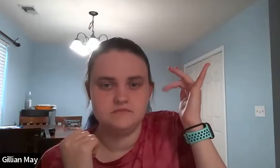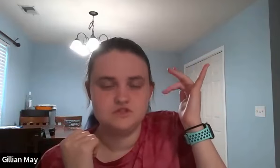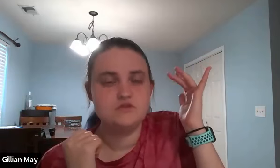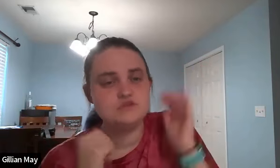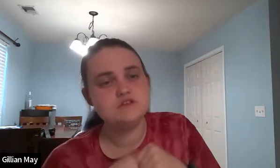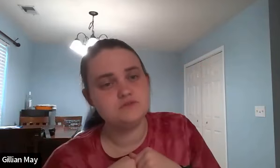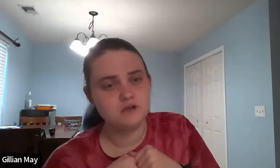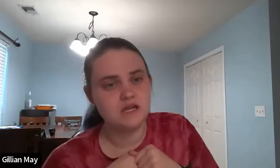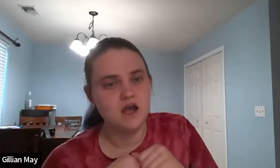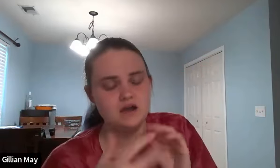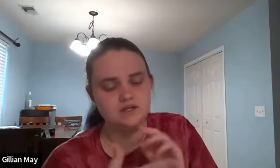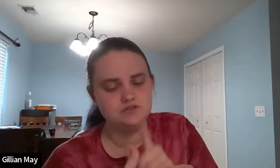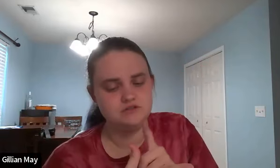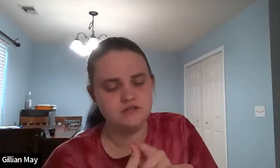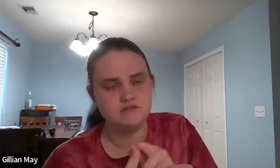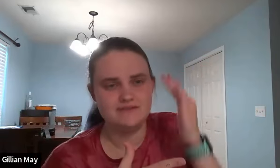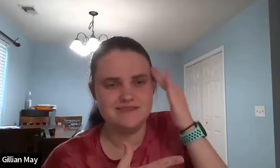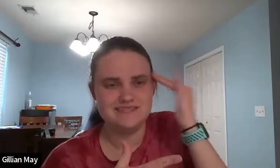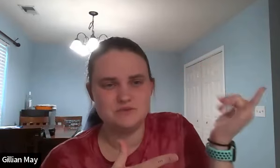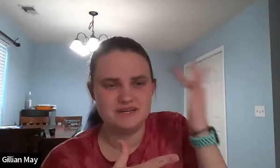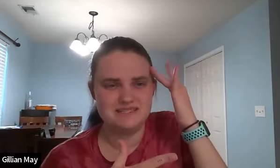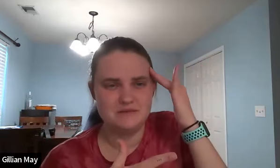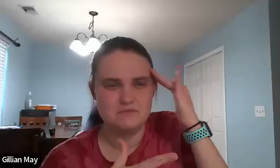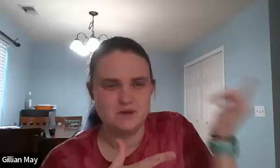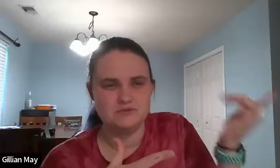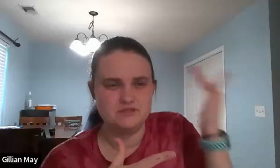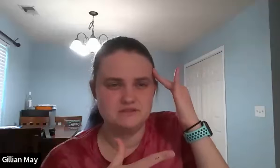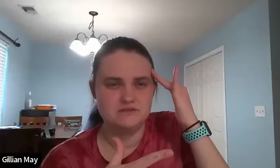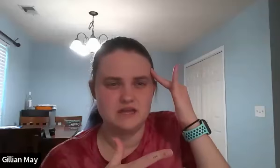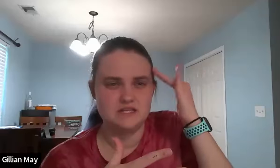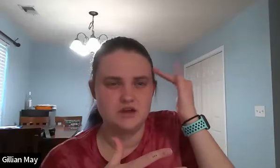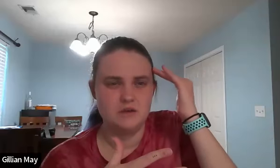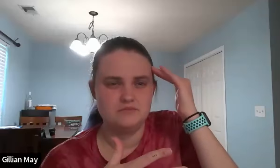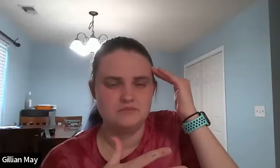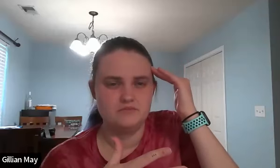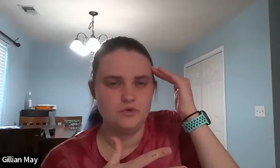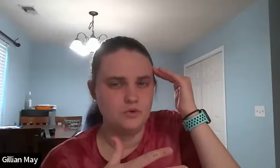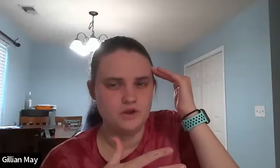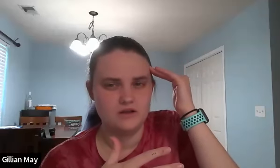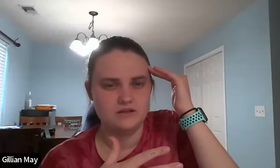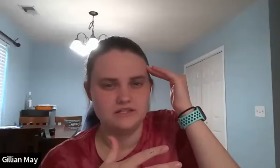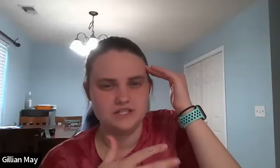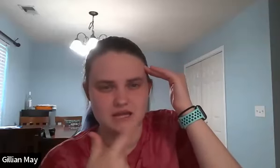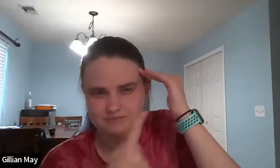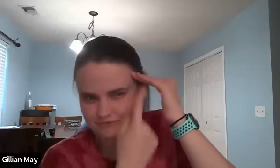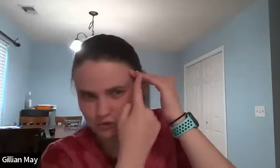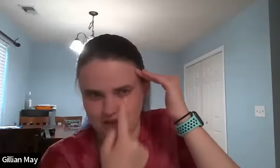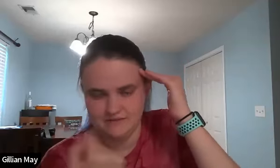So those are the three. This is the one I see the most, that top full knowledge, full head